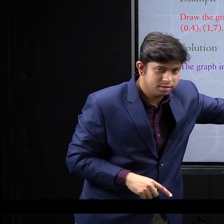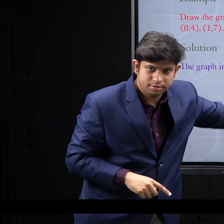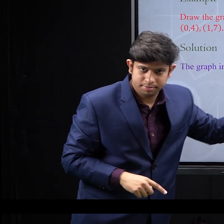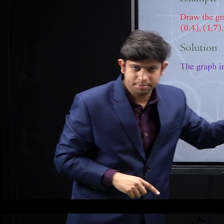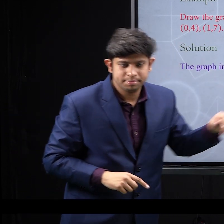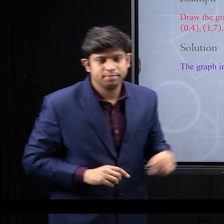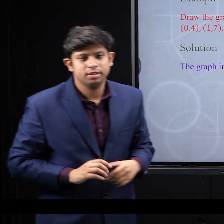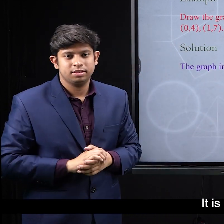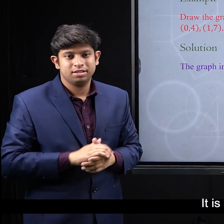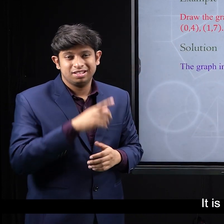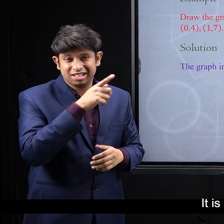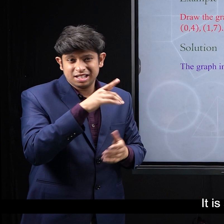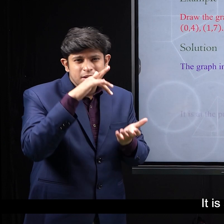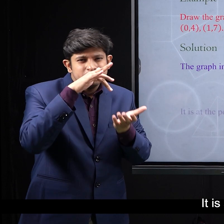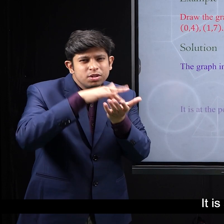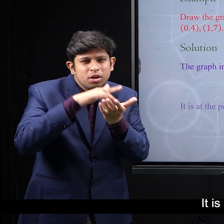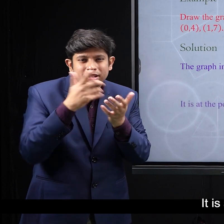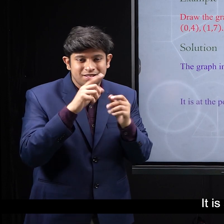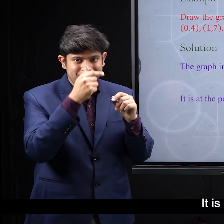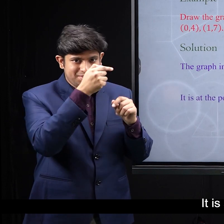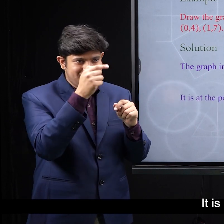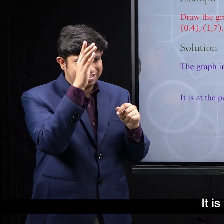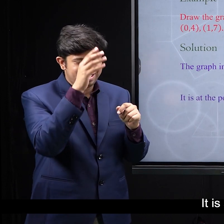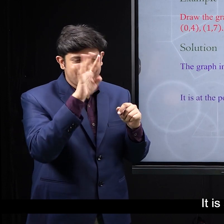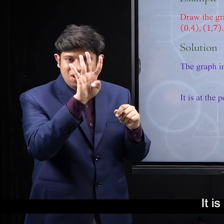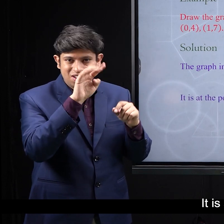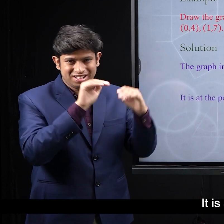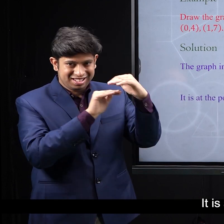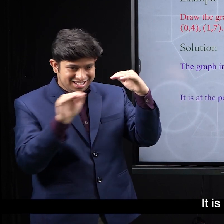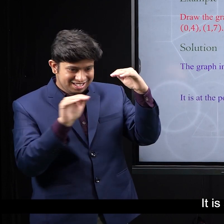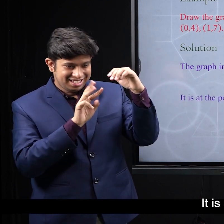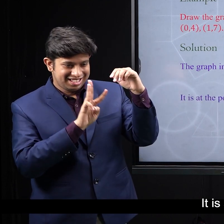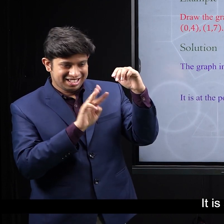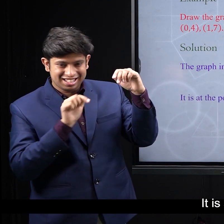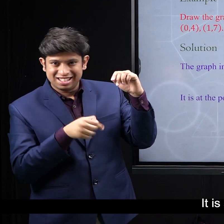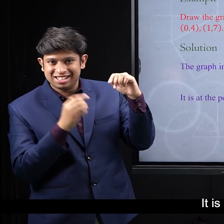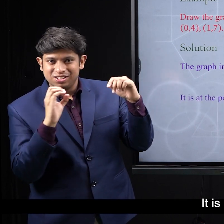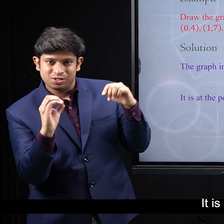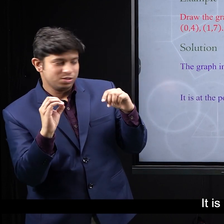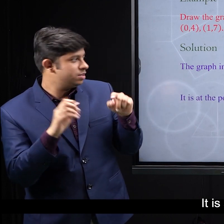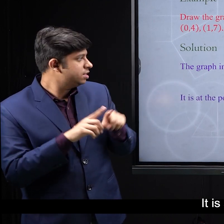It is at the point minus 4 by 3, 0.